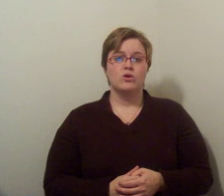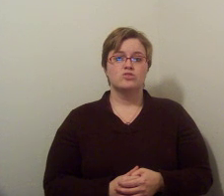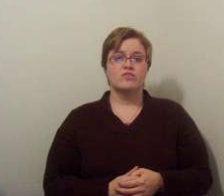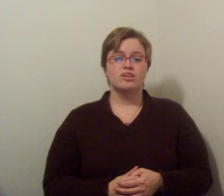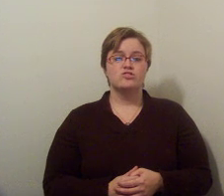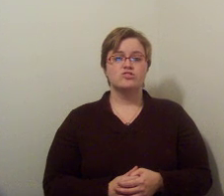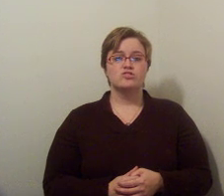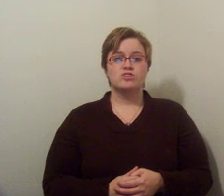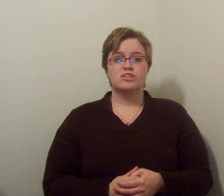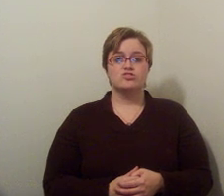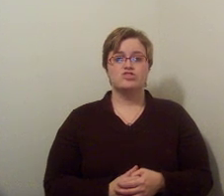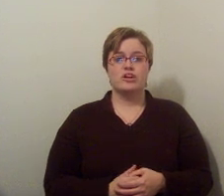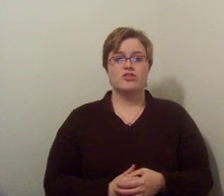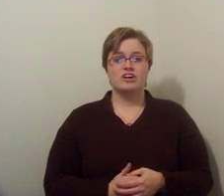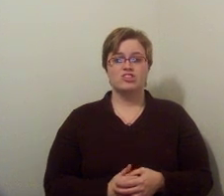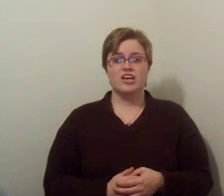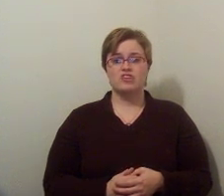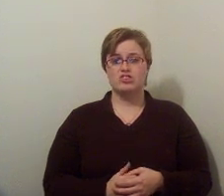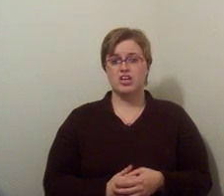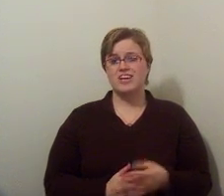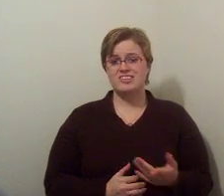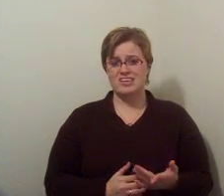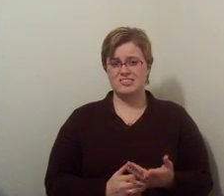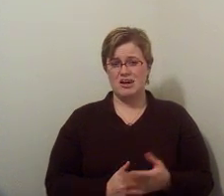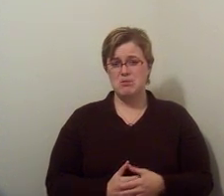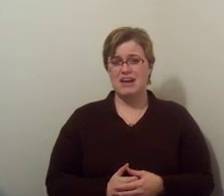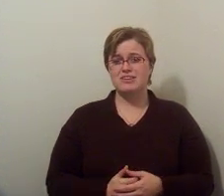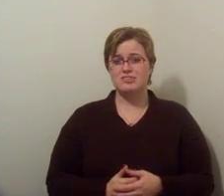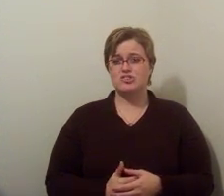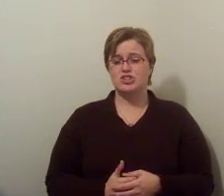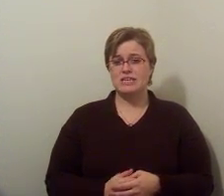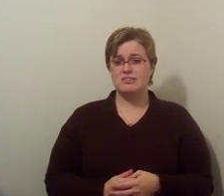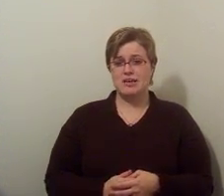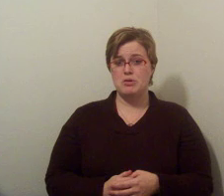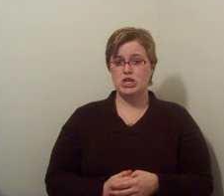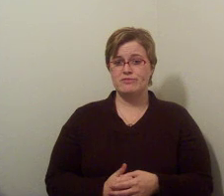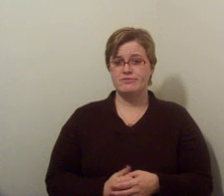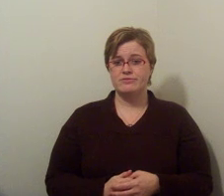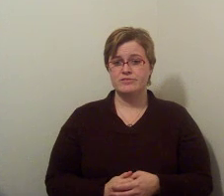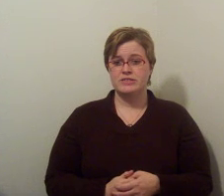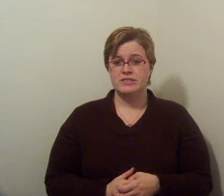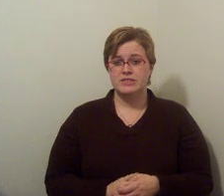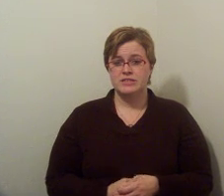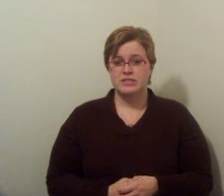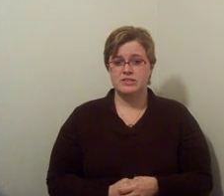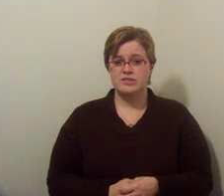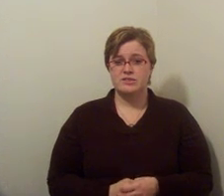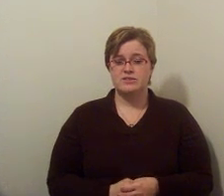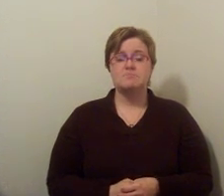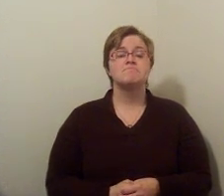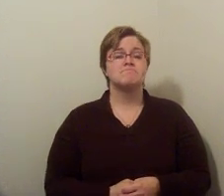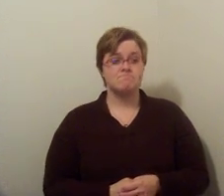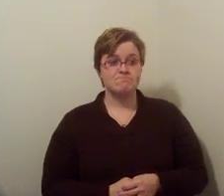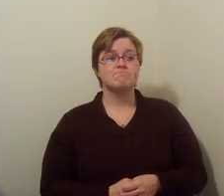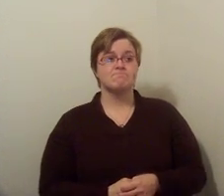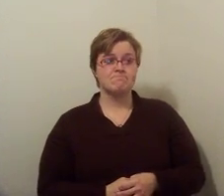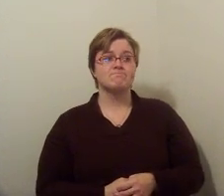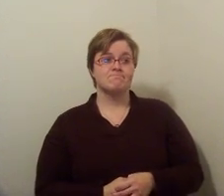So if I took 2 years general education, could I take some classes during the summer? Yeah, some of these courses are definitely offered